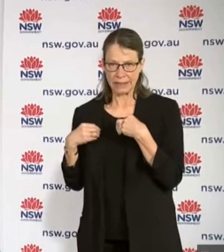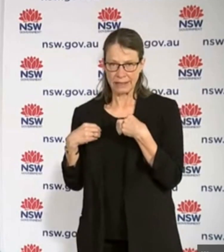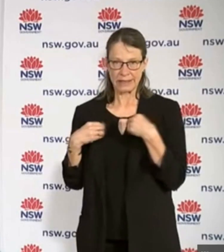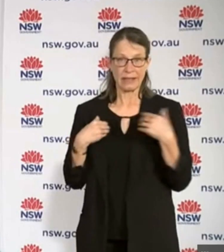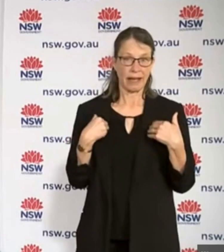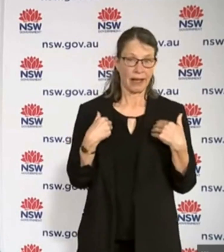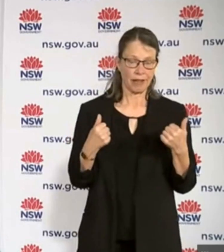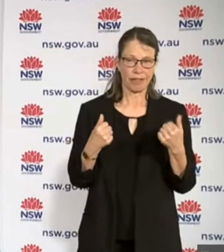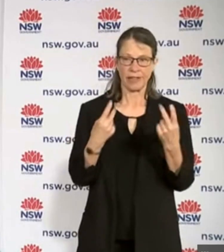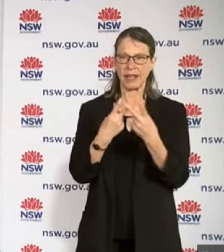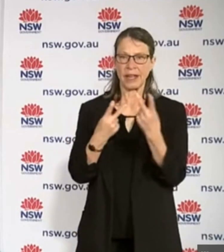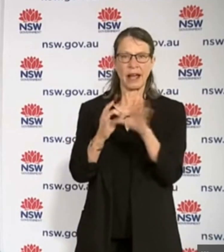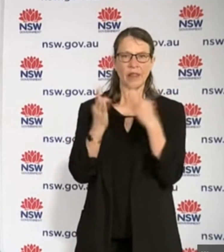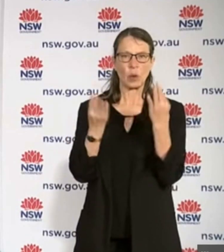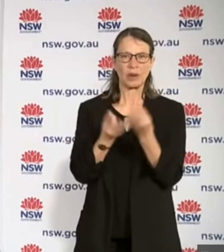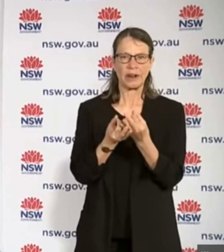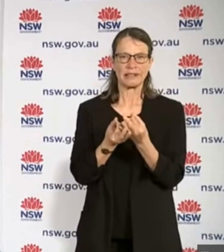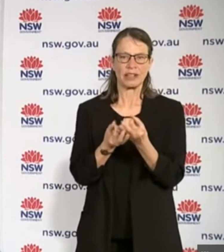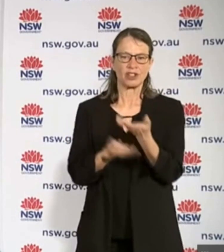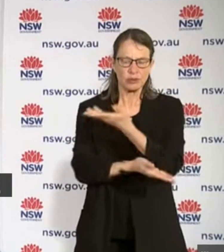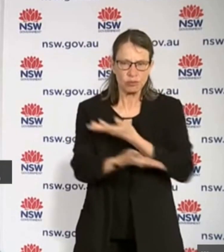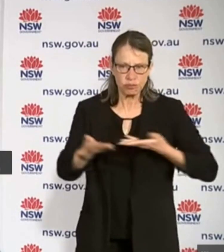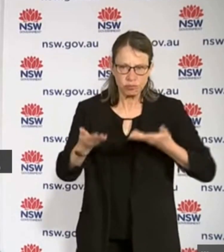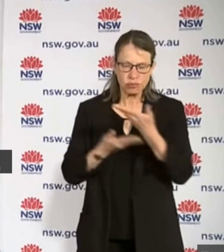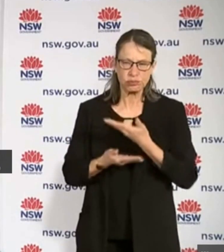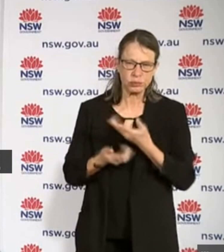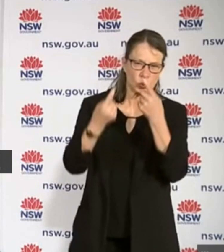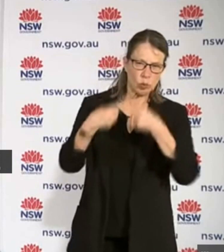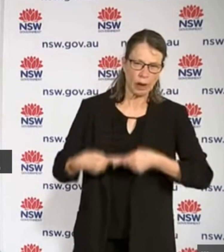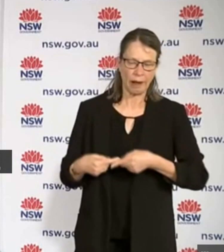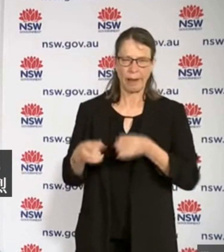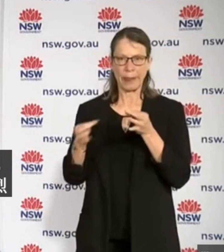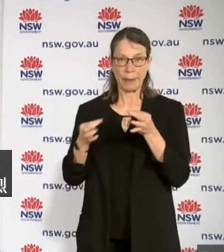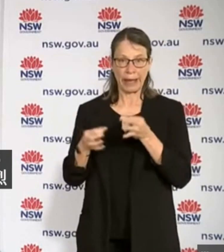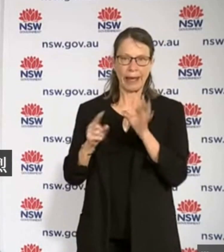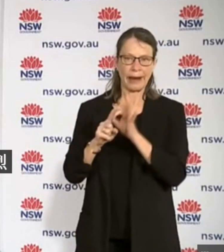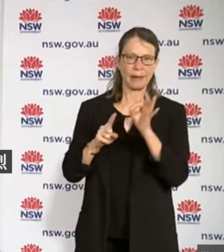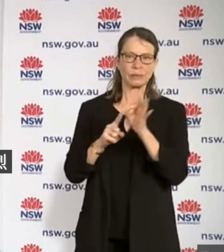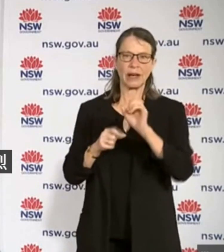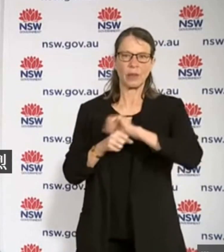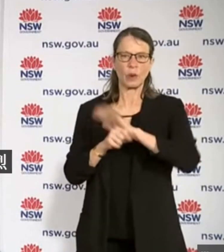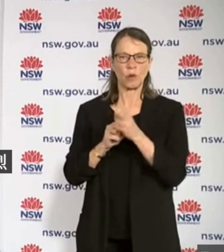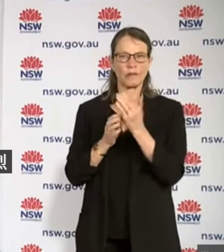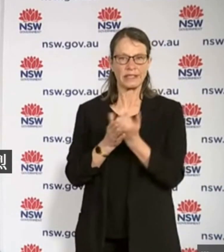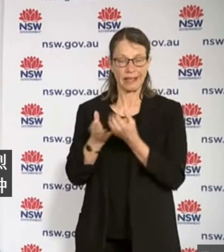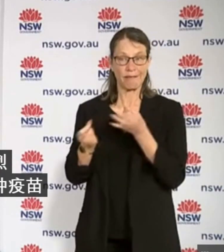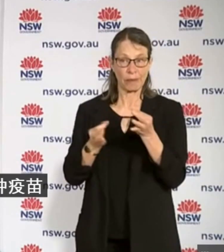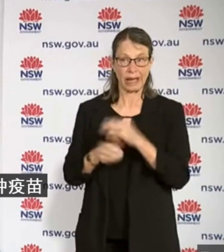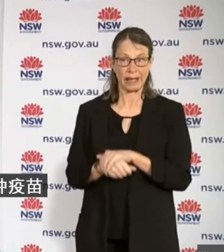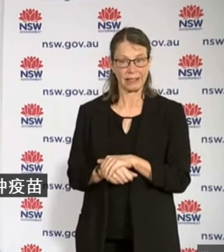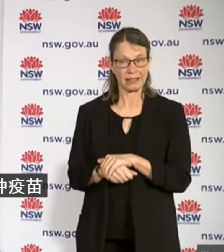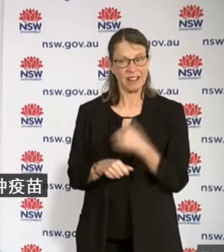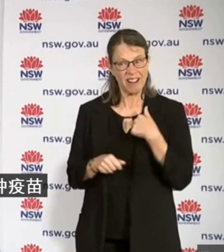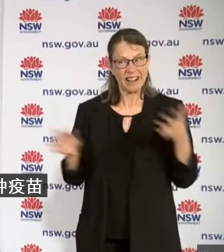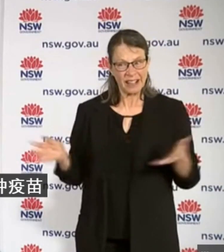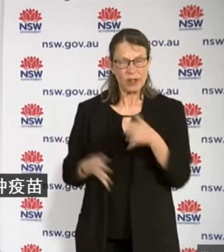working on updating COVID safety plans and in terms of our approach. I would highly encourage everyone to be vaccinated on a